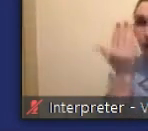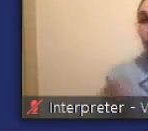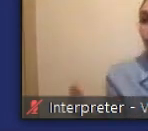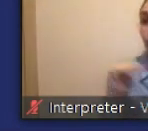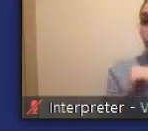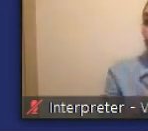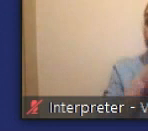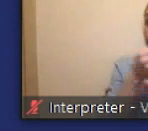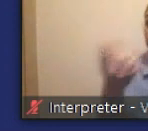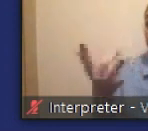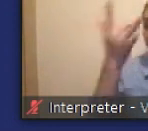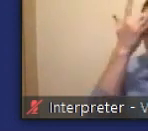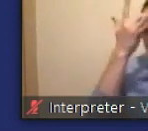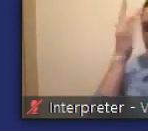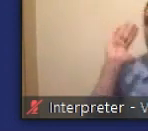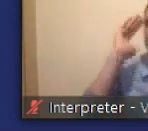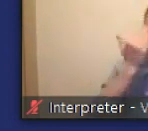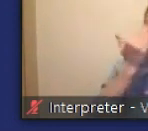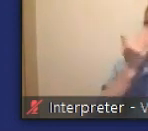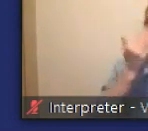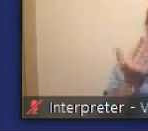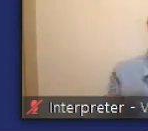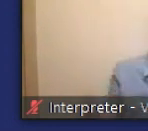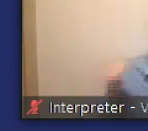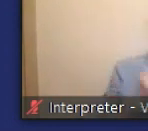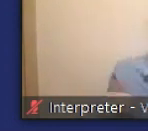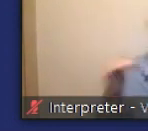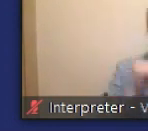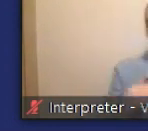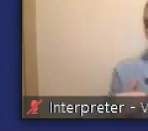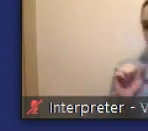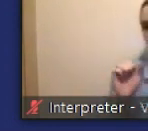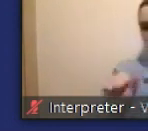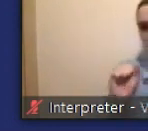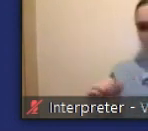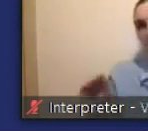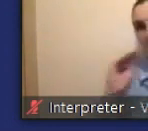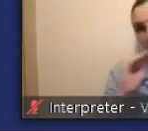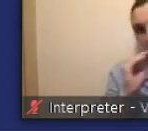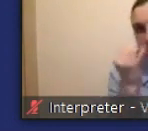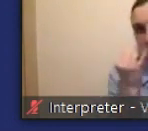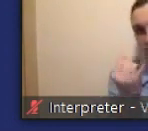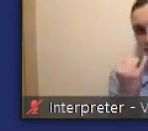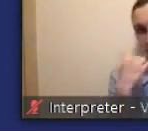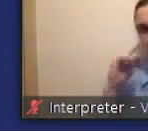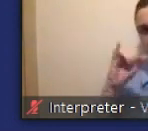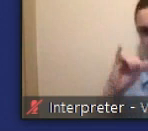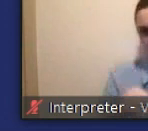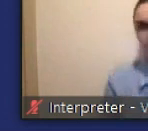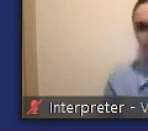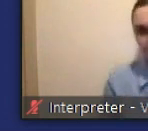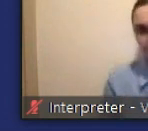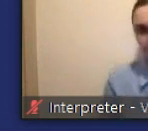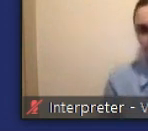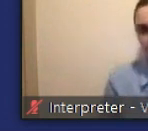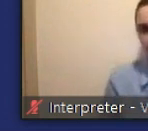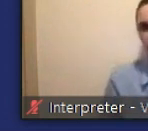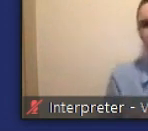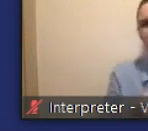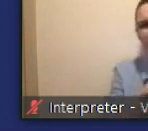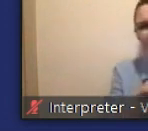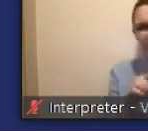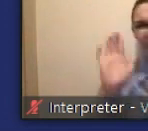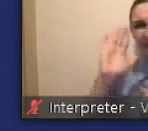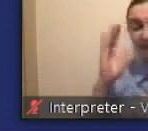variants than earlier variants or the ancestral strain of the SARS-CoV-2 virus. It also looks like vaccine breakthrough infections may be